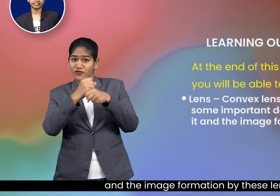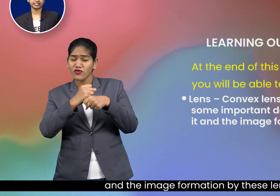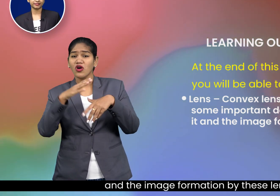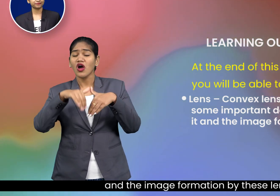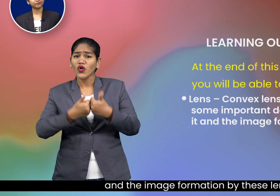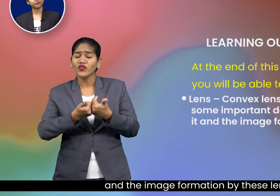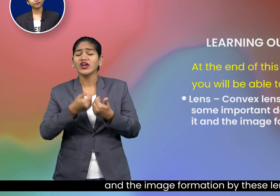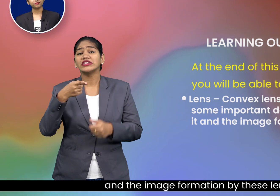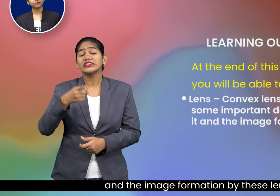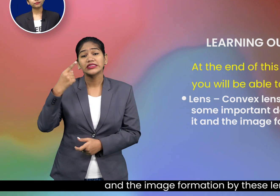lenses.